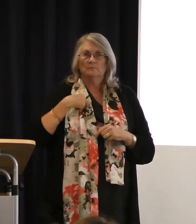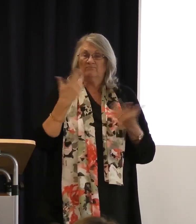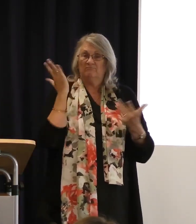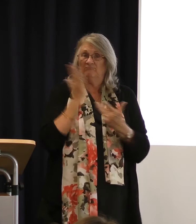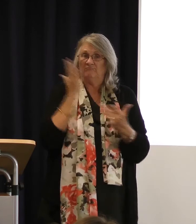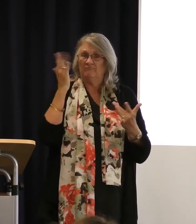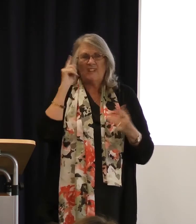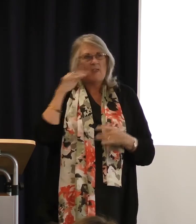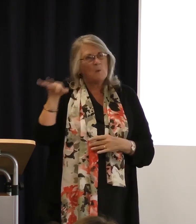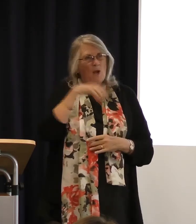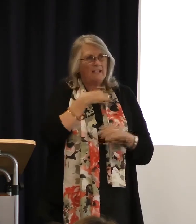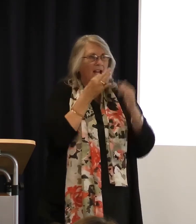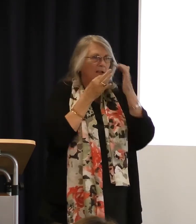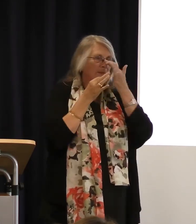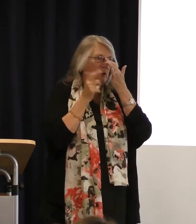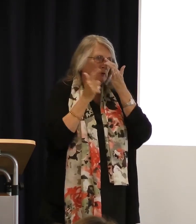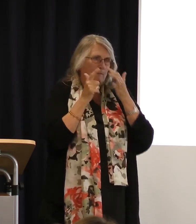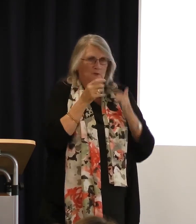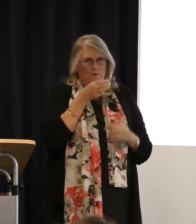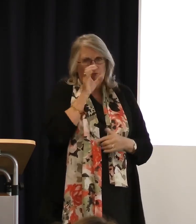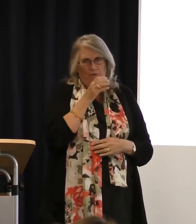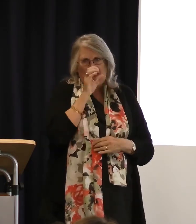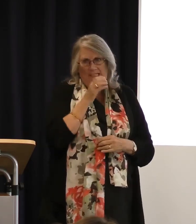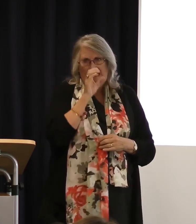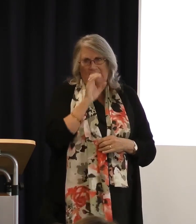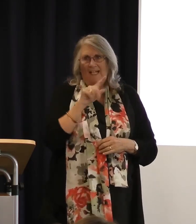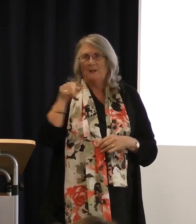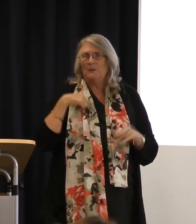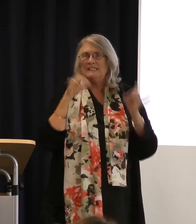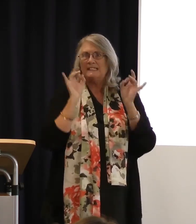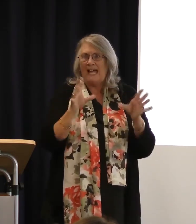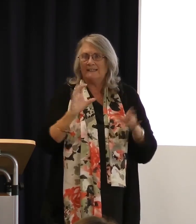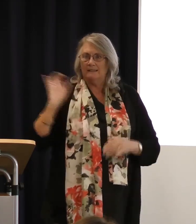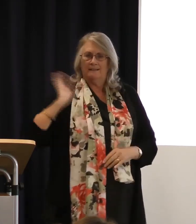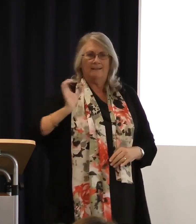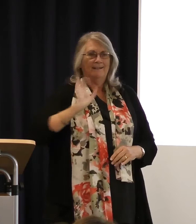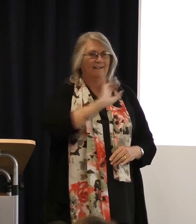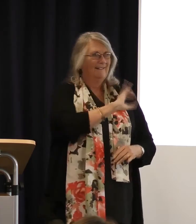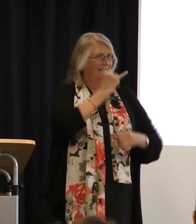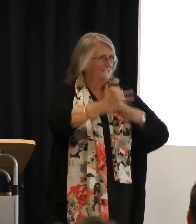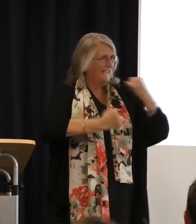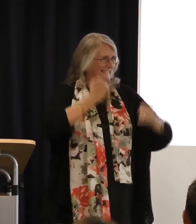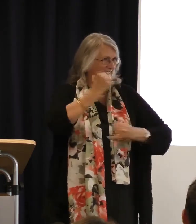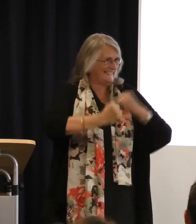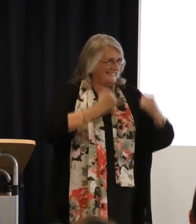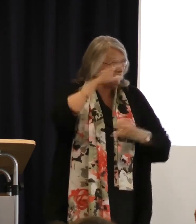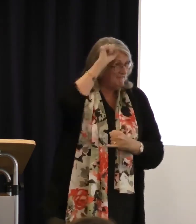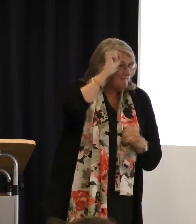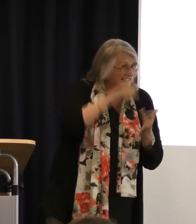one evening, netball for one evening. And I think we may have drunk a little bit too much, and we started to have